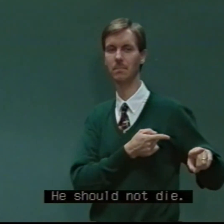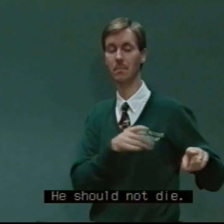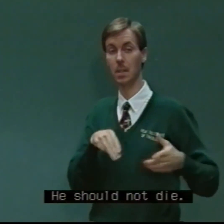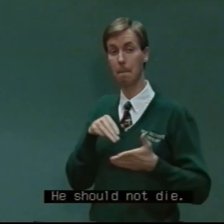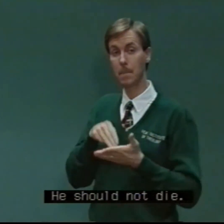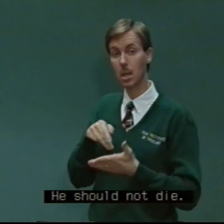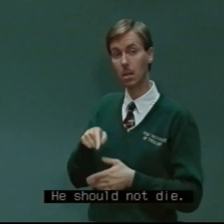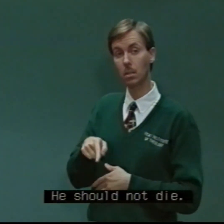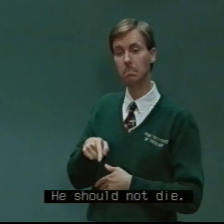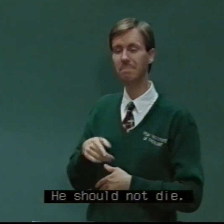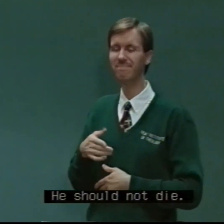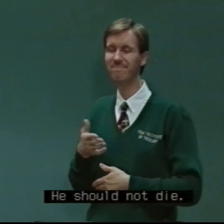He should not die.